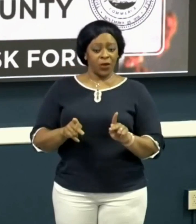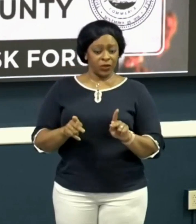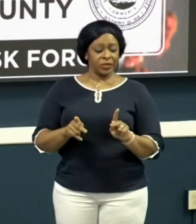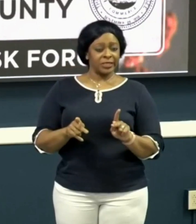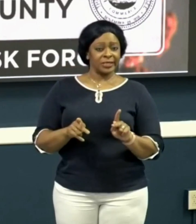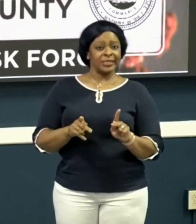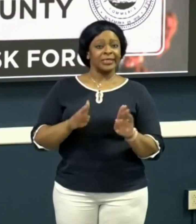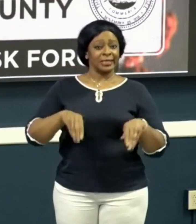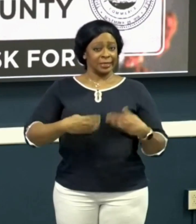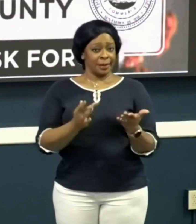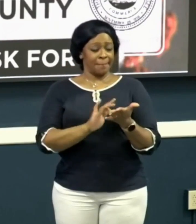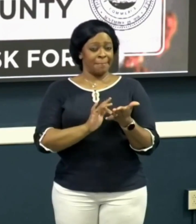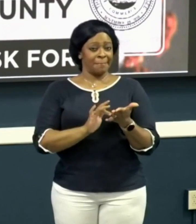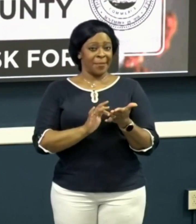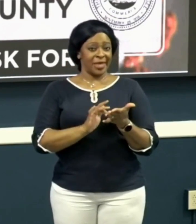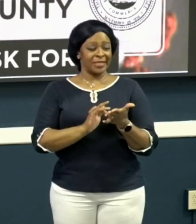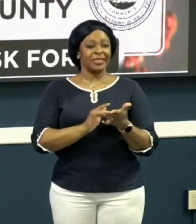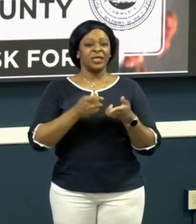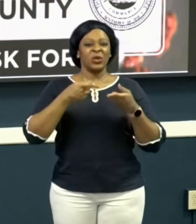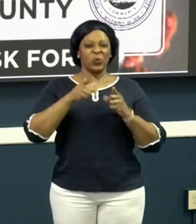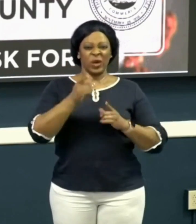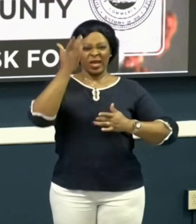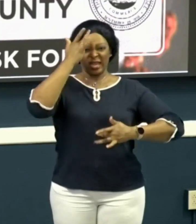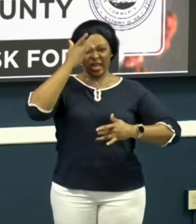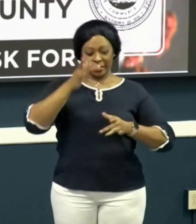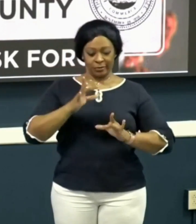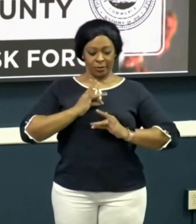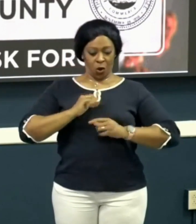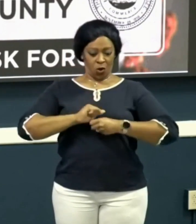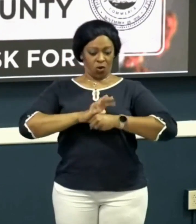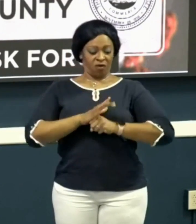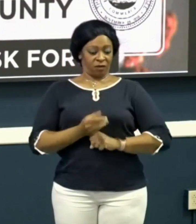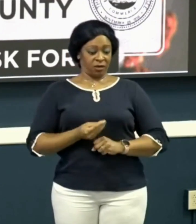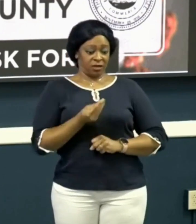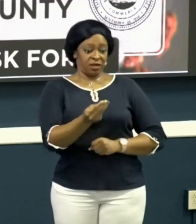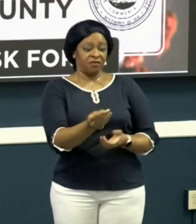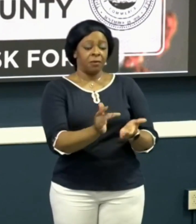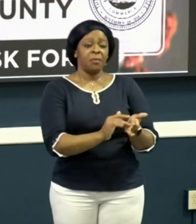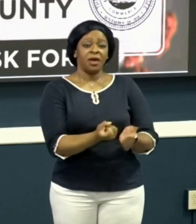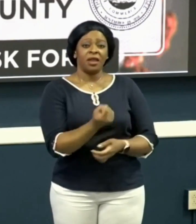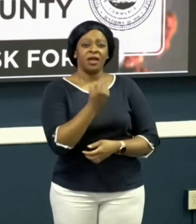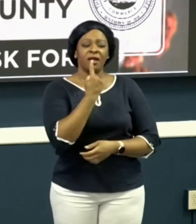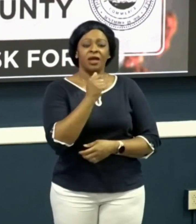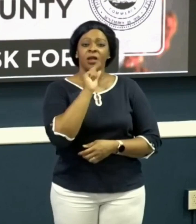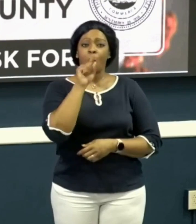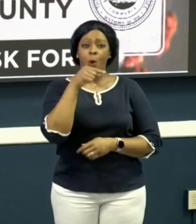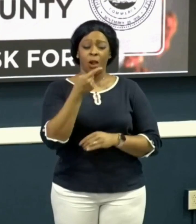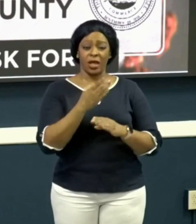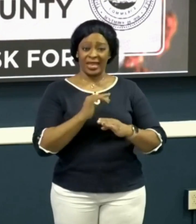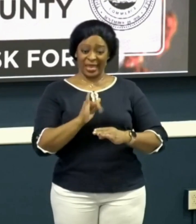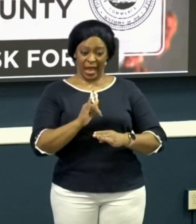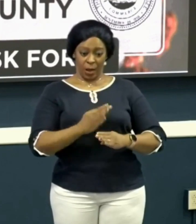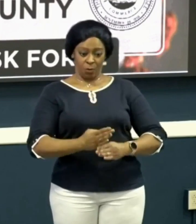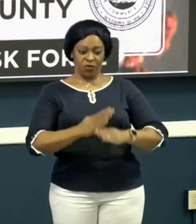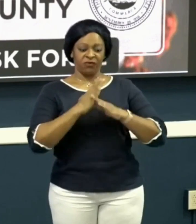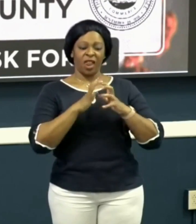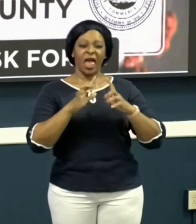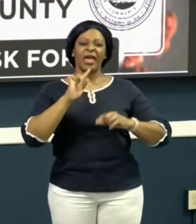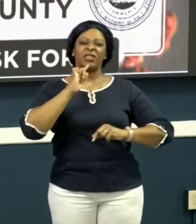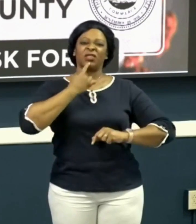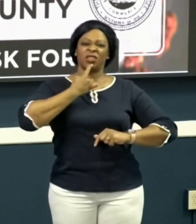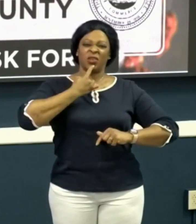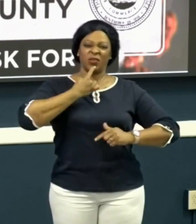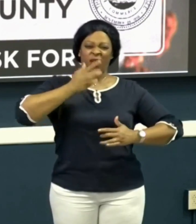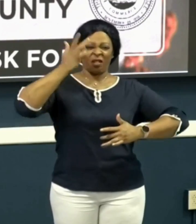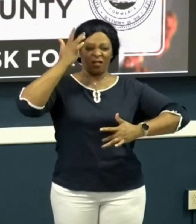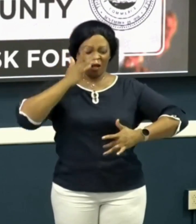within the first few days of their illness with COVID-19, it is not only preventing a lot of severe